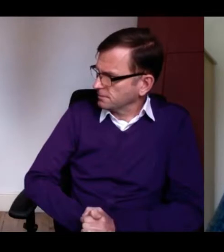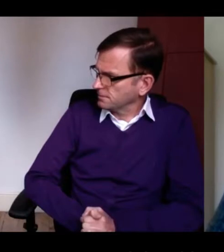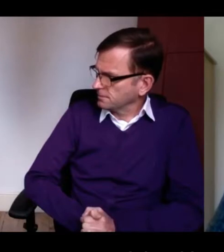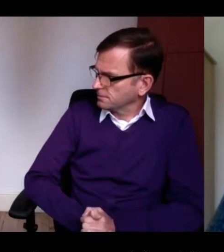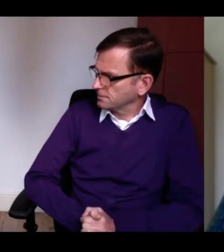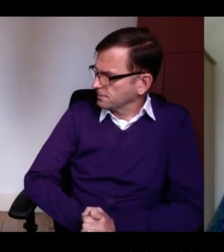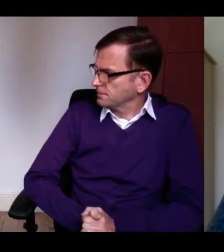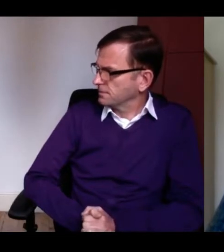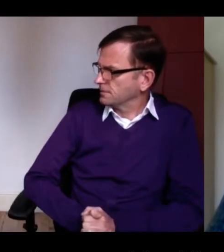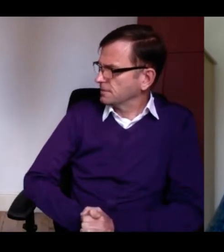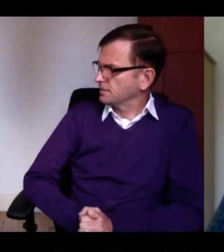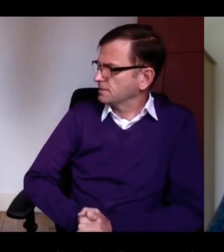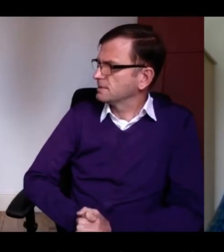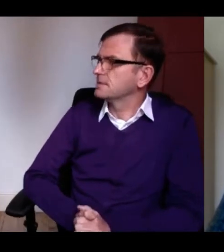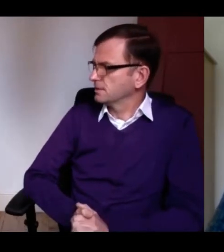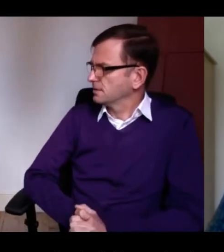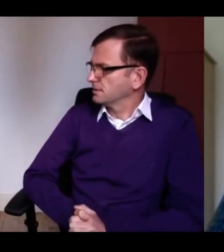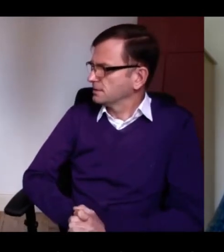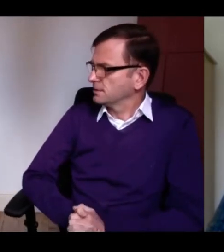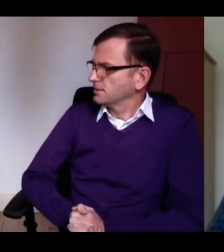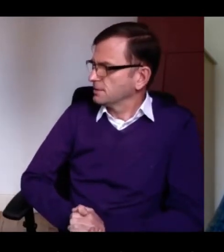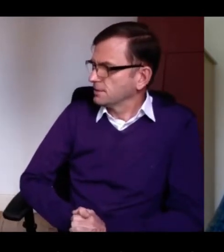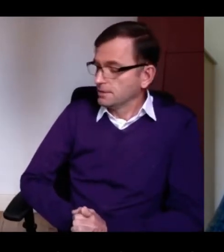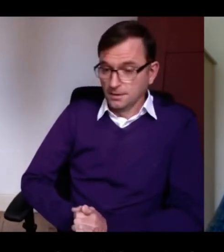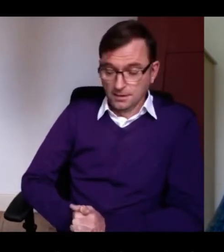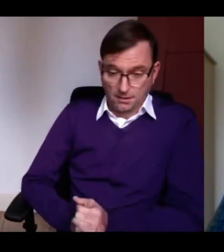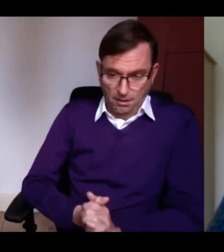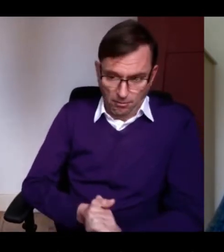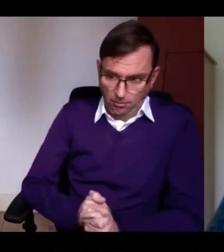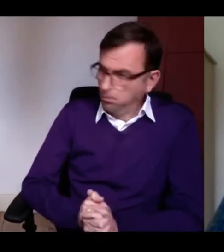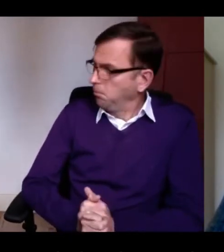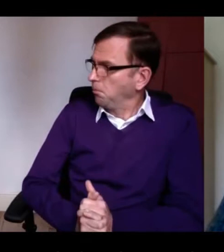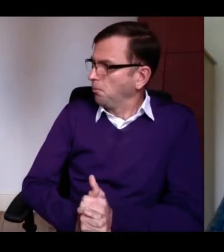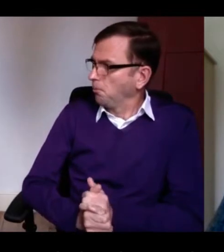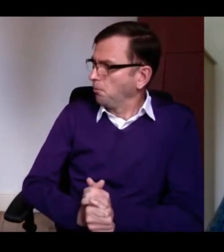up becoming the MC and what the actual event was about as well?